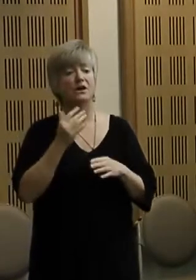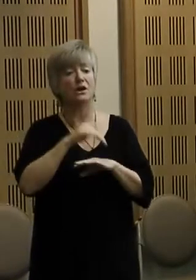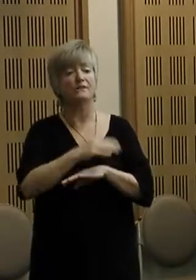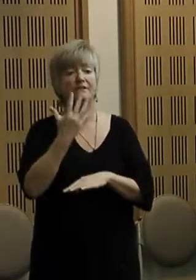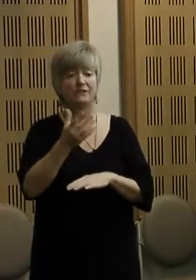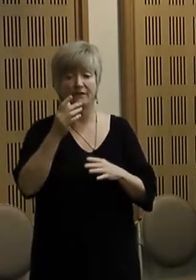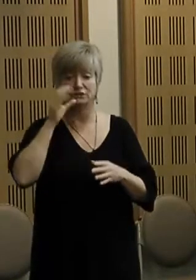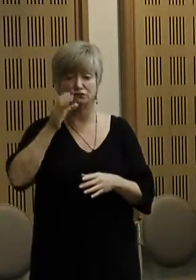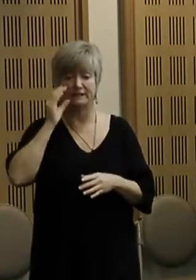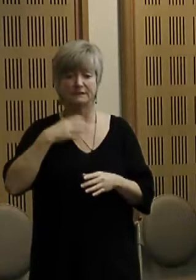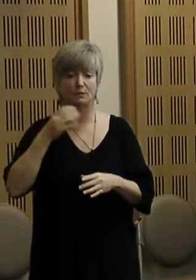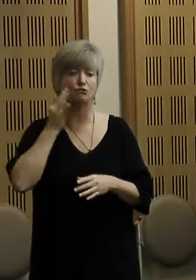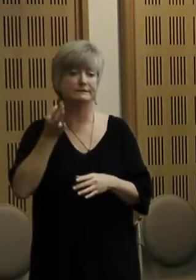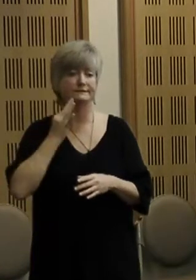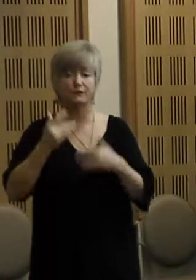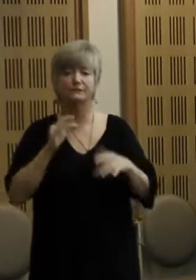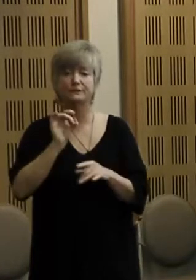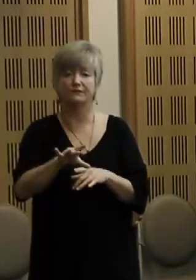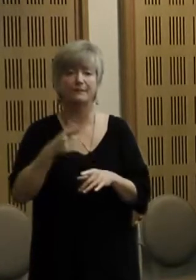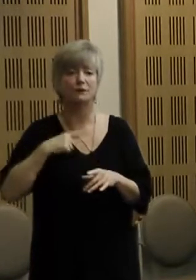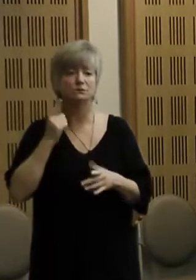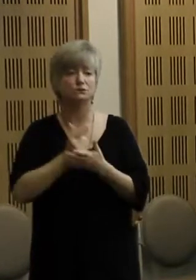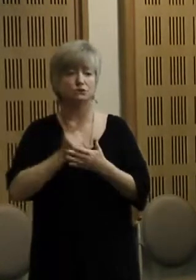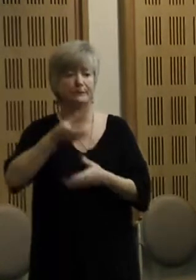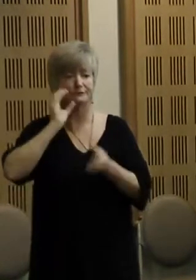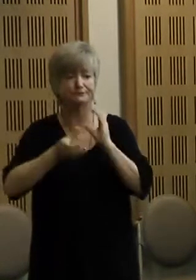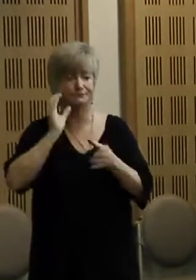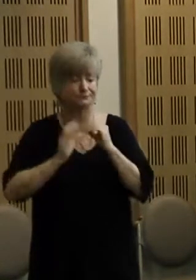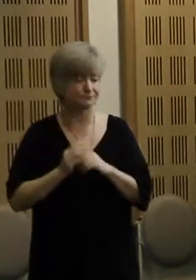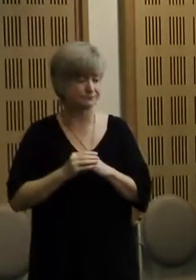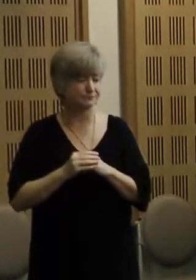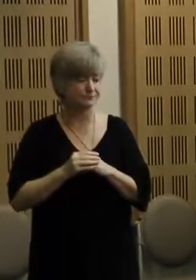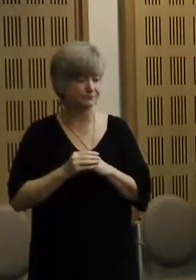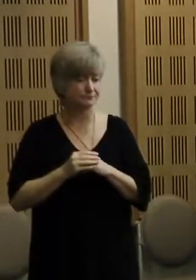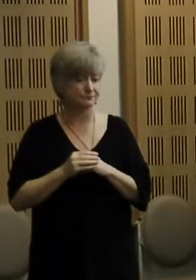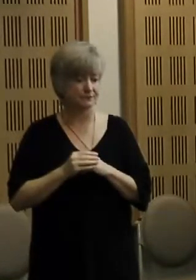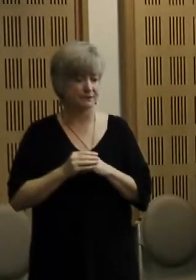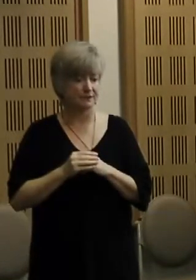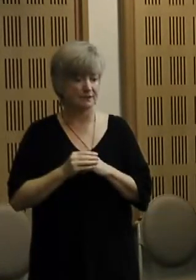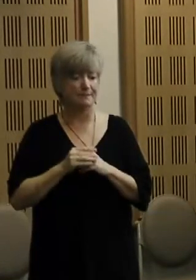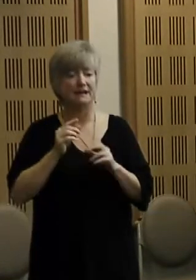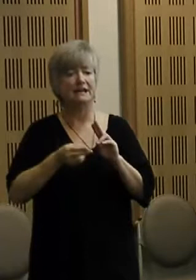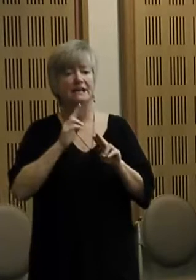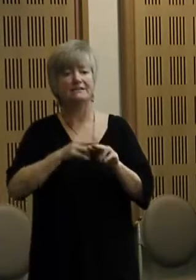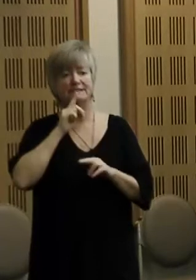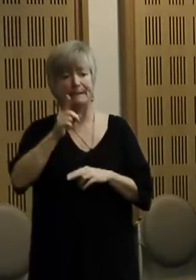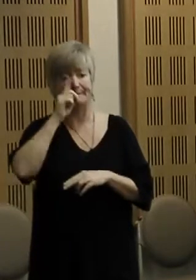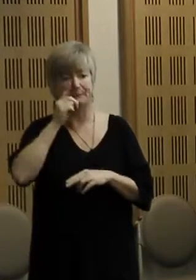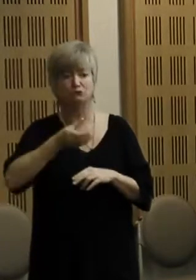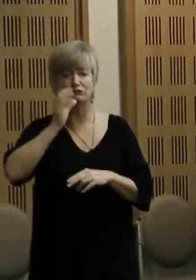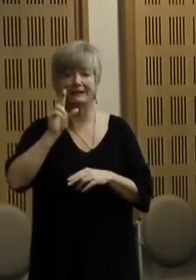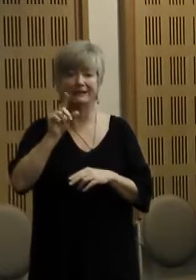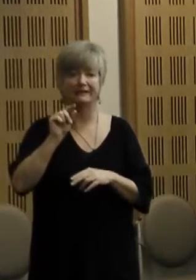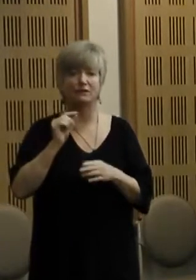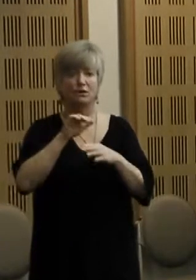greater risk of hurting yourself because you've had too much to drink in that single session. But we say that when people drink 11 or more drinks, they are at a really